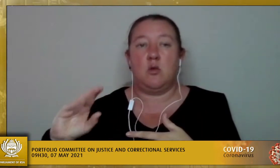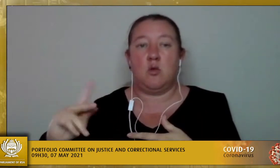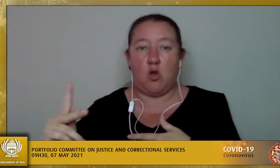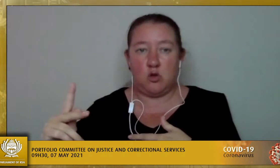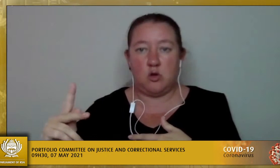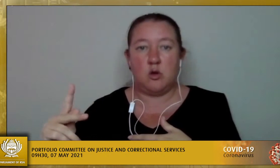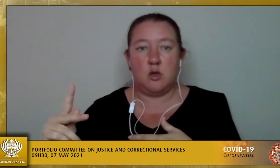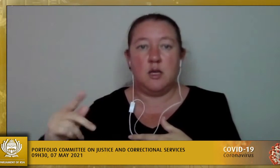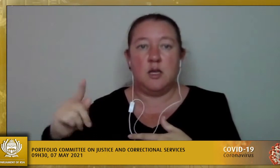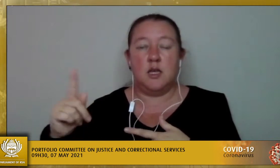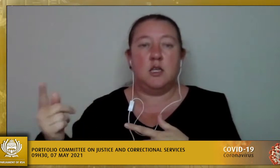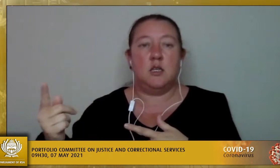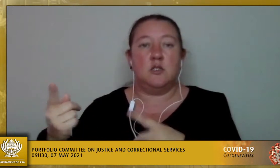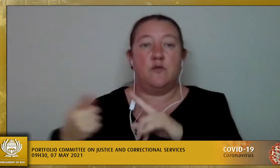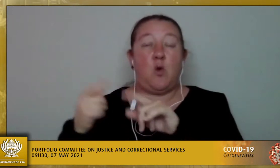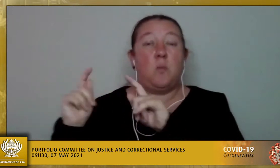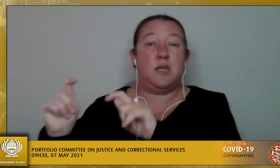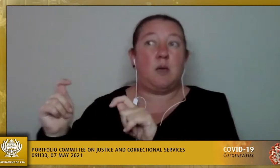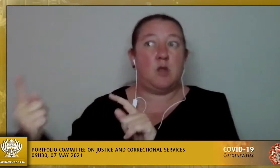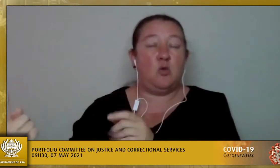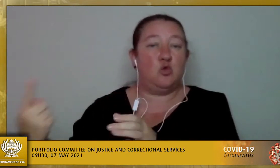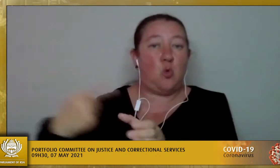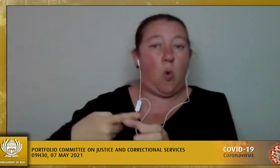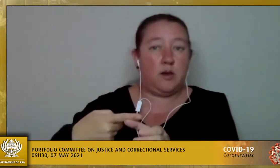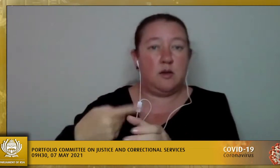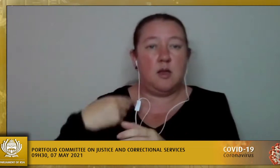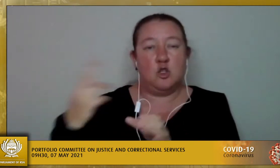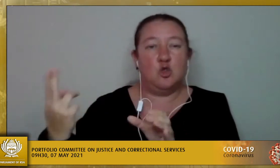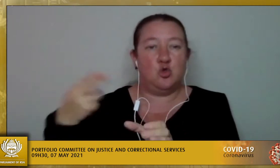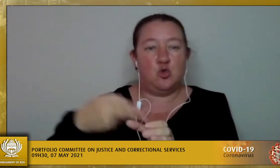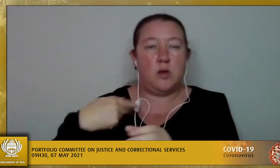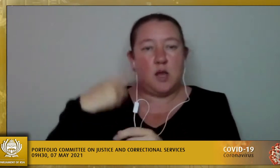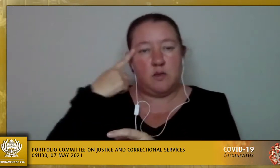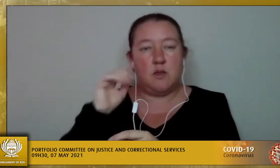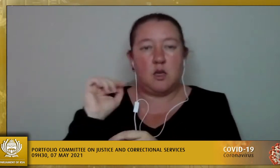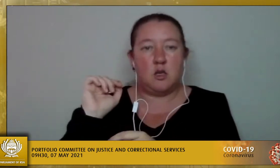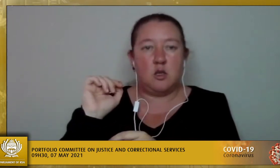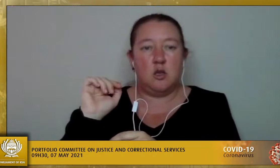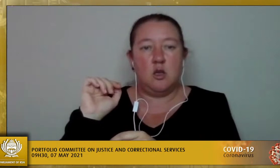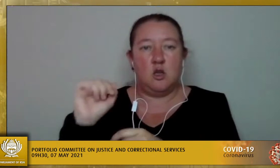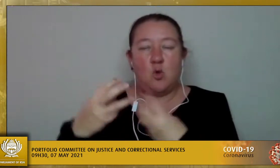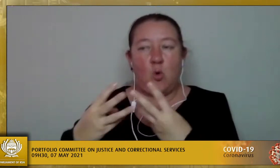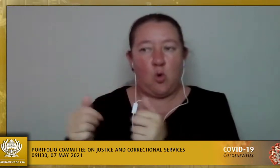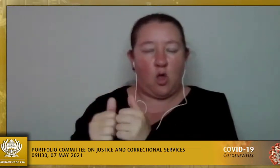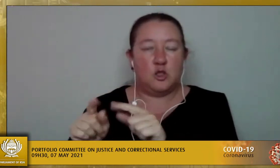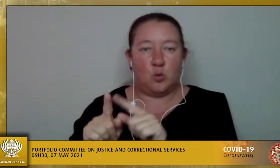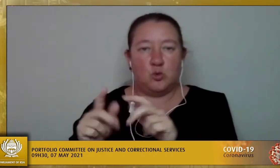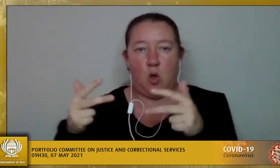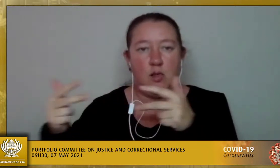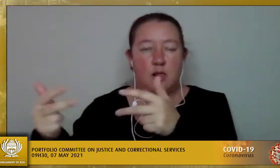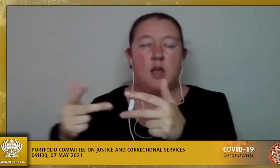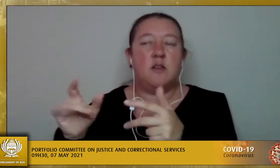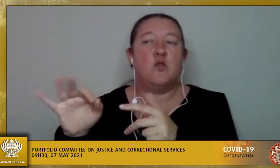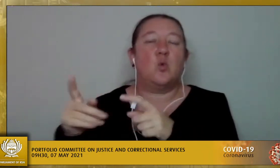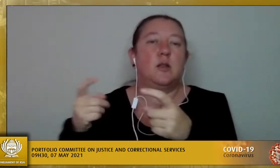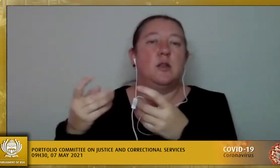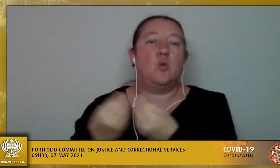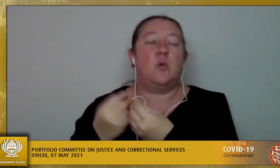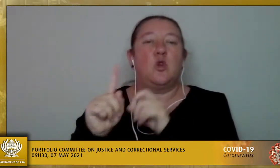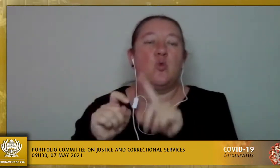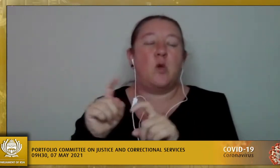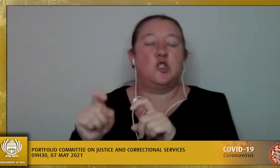who is joining from Cape Town I think your your colleagues are online as well um if you could deal with